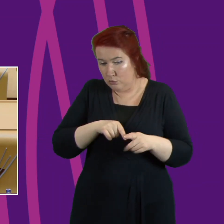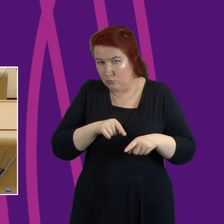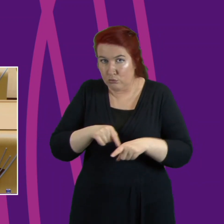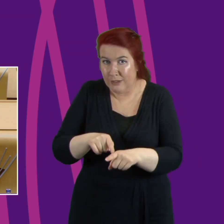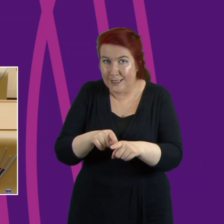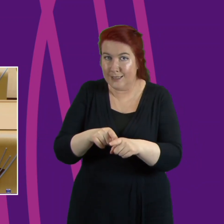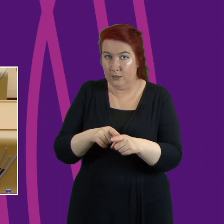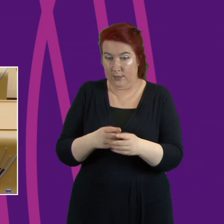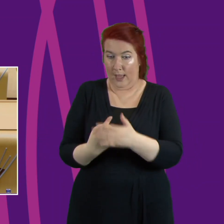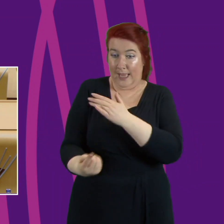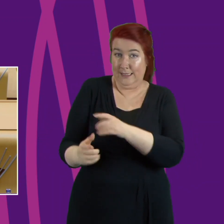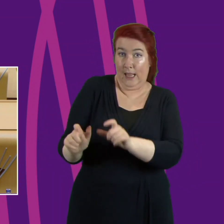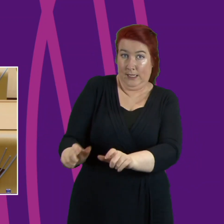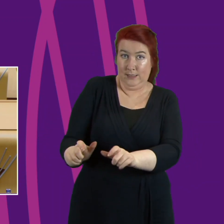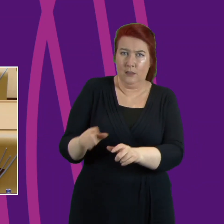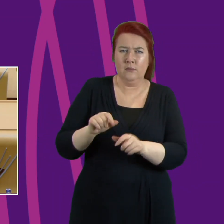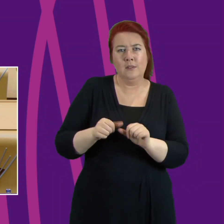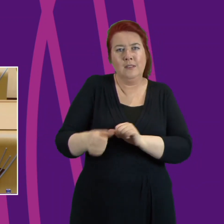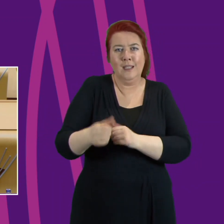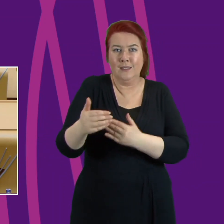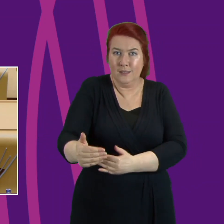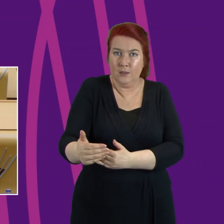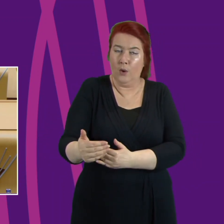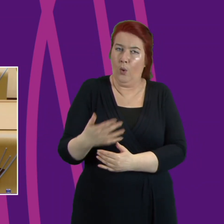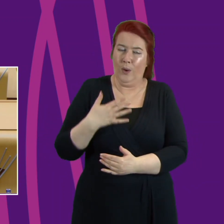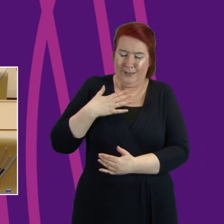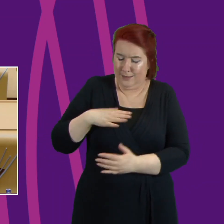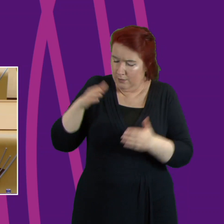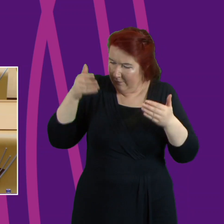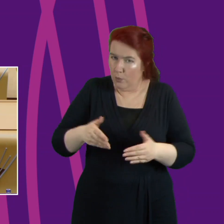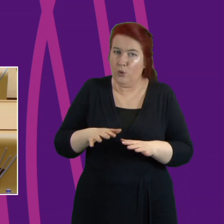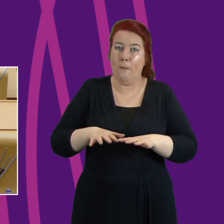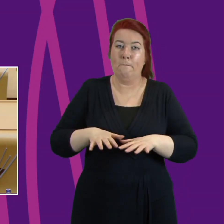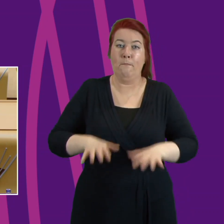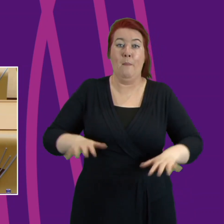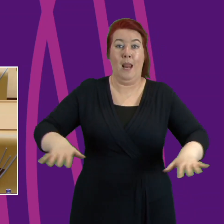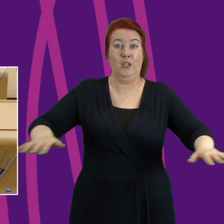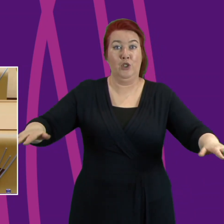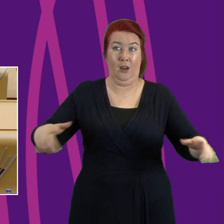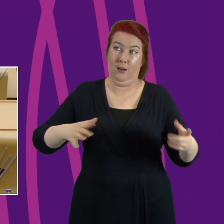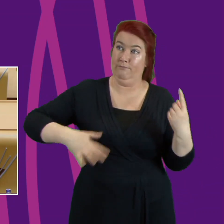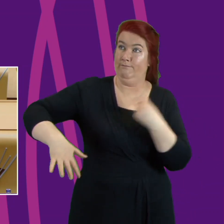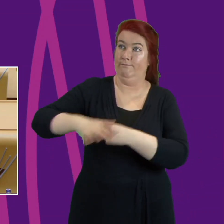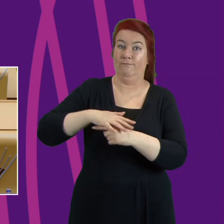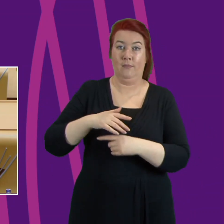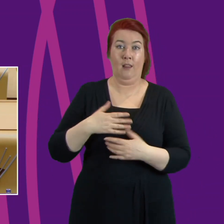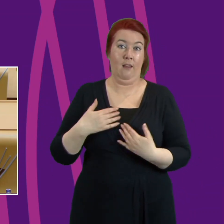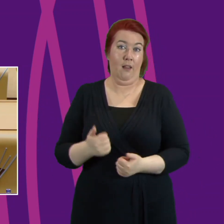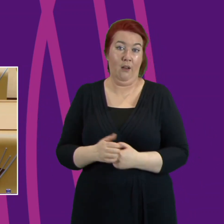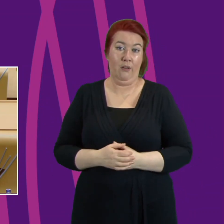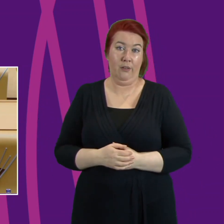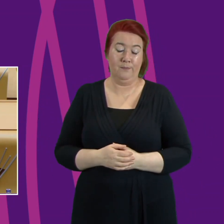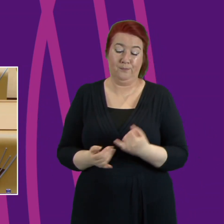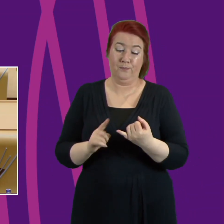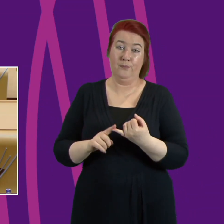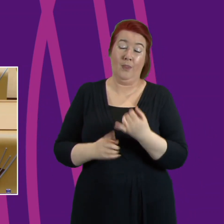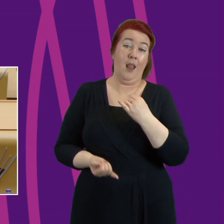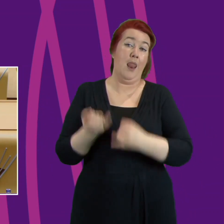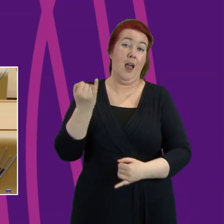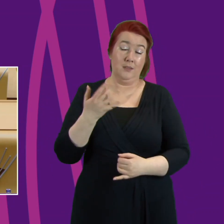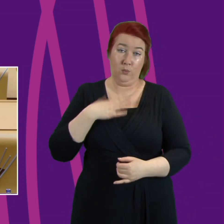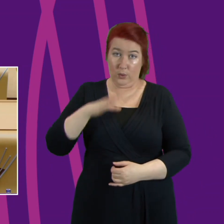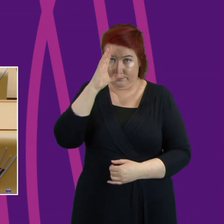will need that focus on population health to continue. Finally, I want to update you